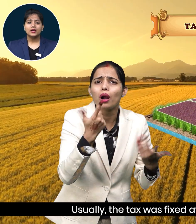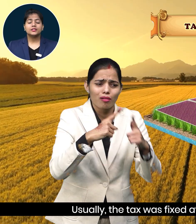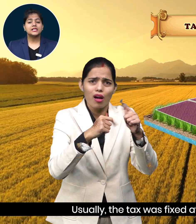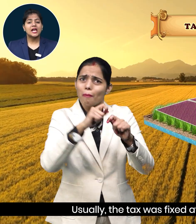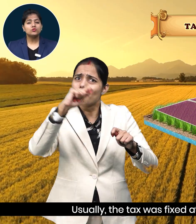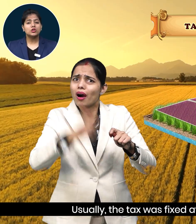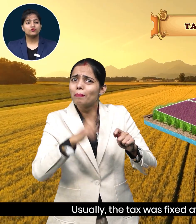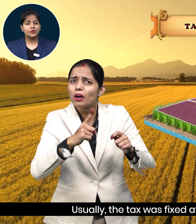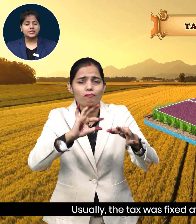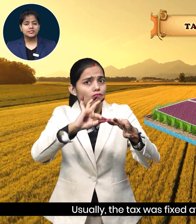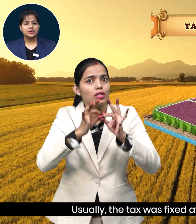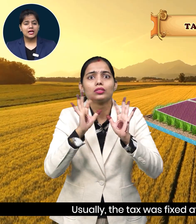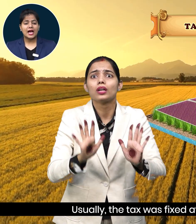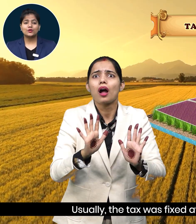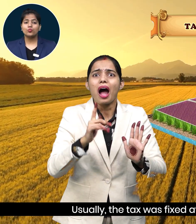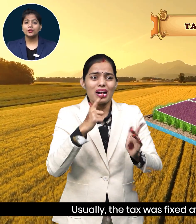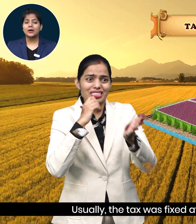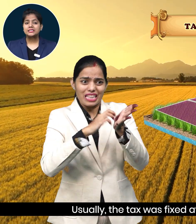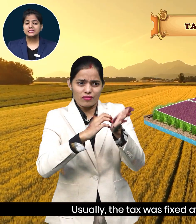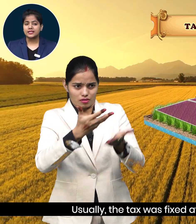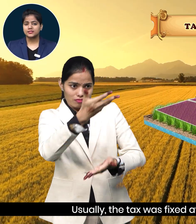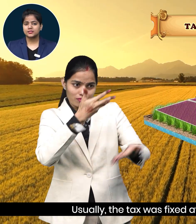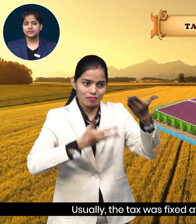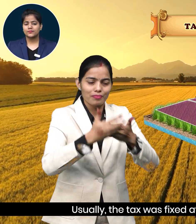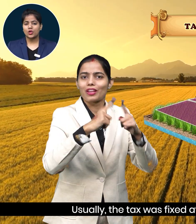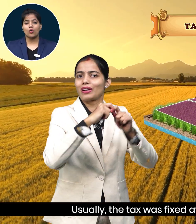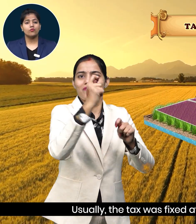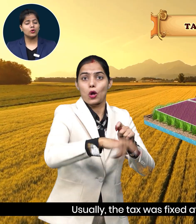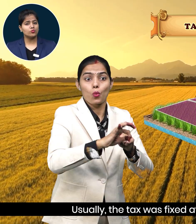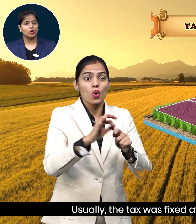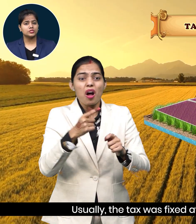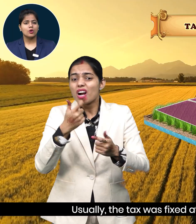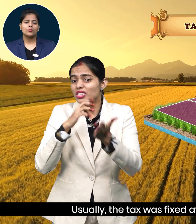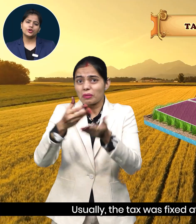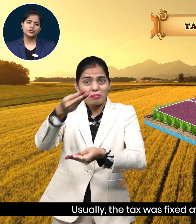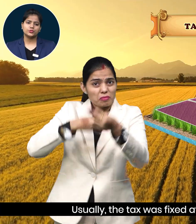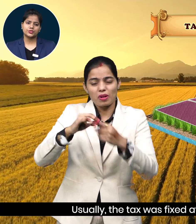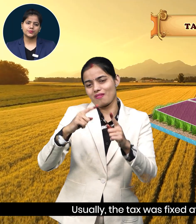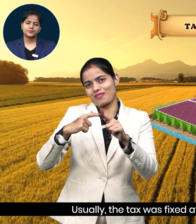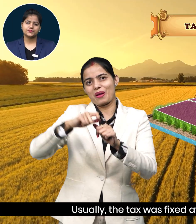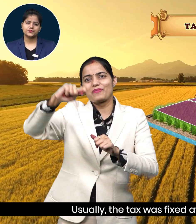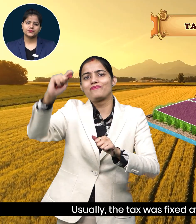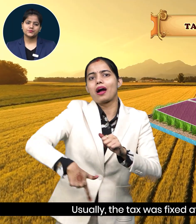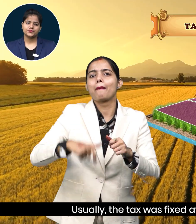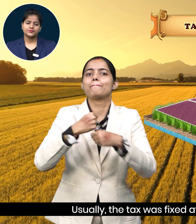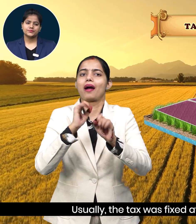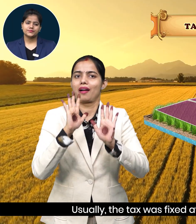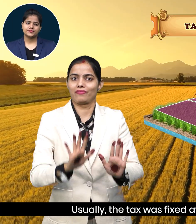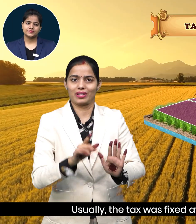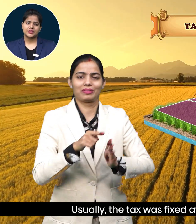Usually, the tax was fixed at 1/6 of what was produced.